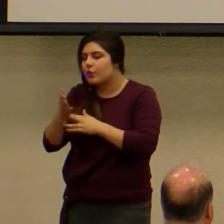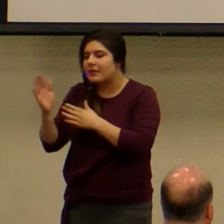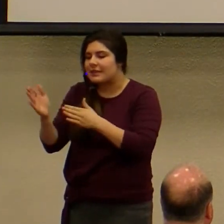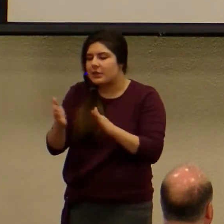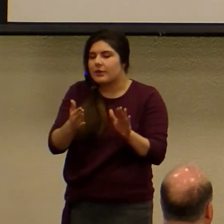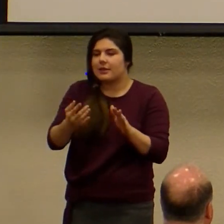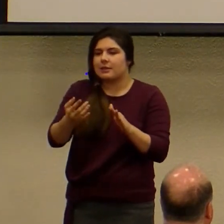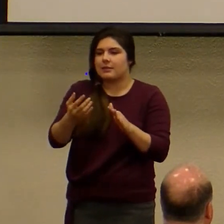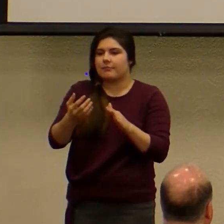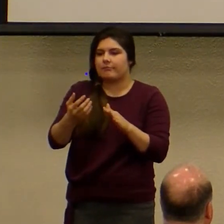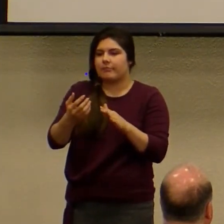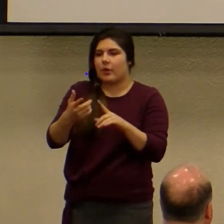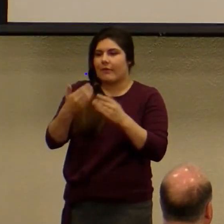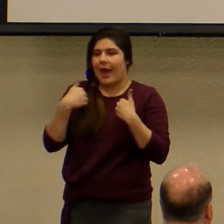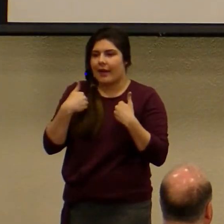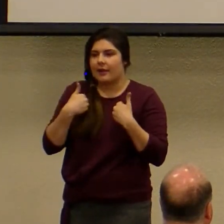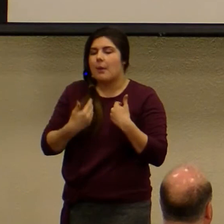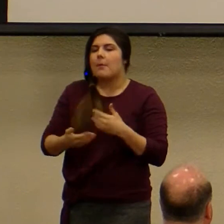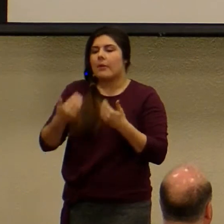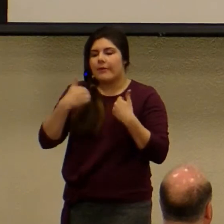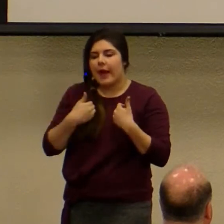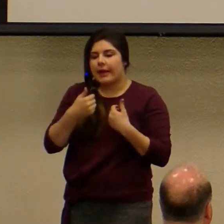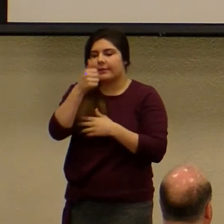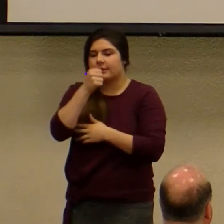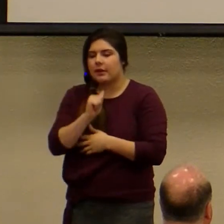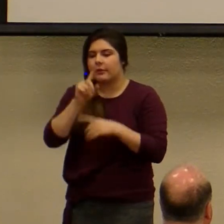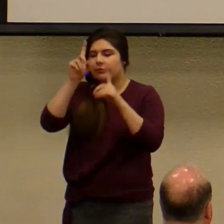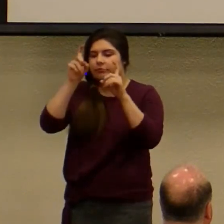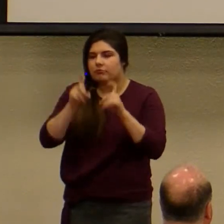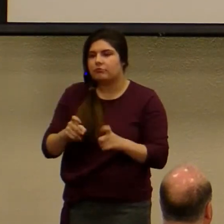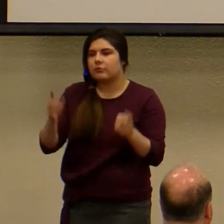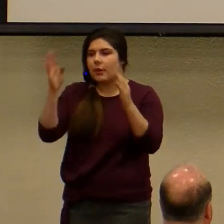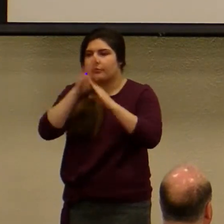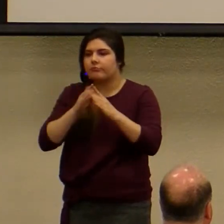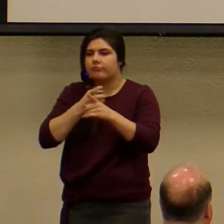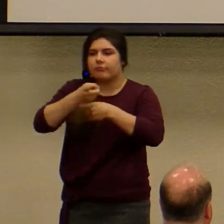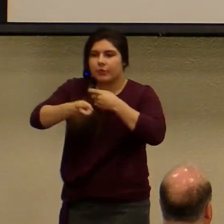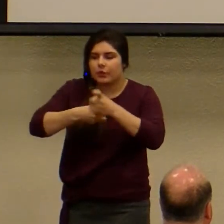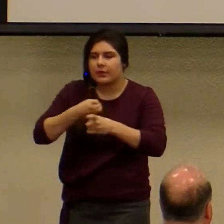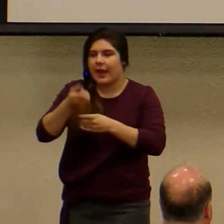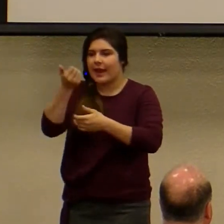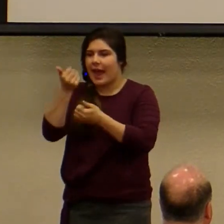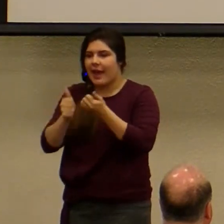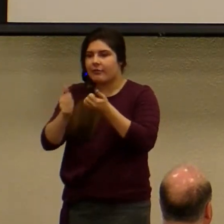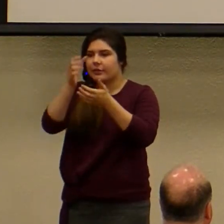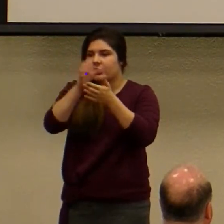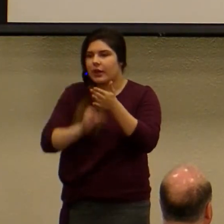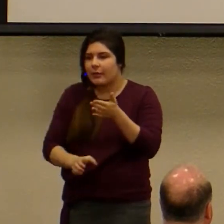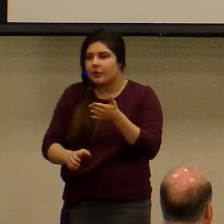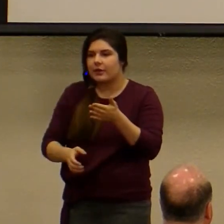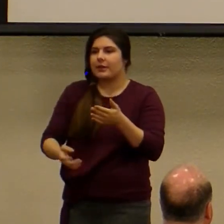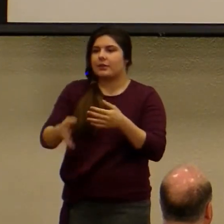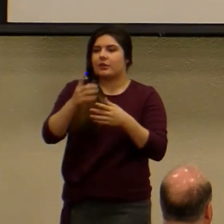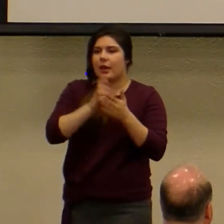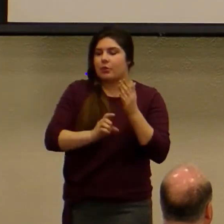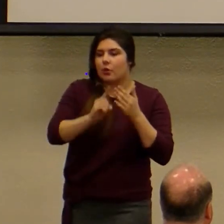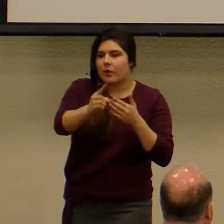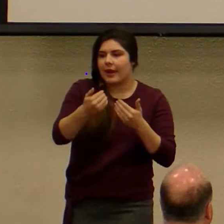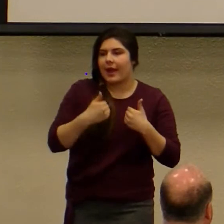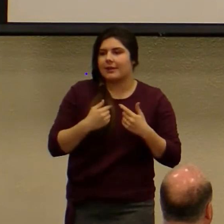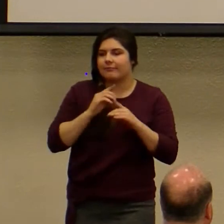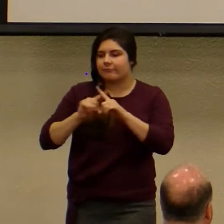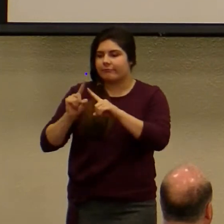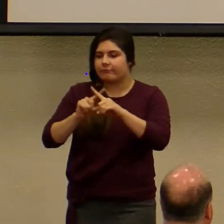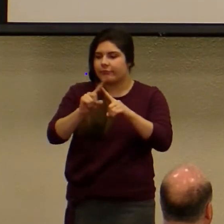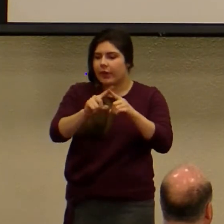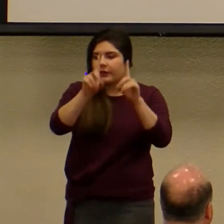and trouble and persecution in every chapter that Peter brings up. In chapter 1, he talks about various trials. Chapter 2,